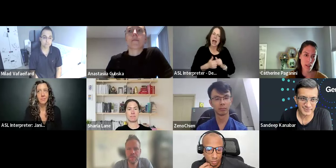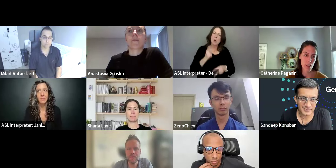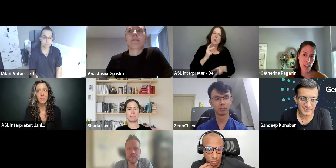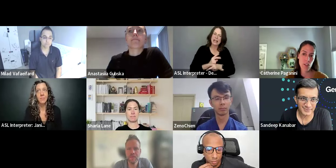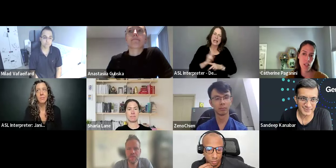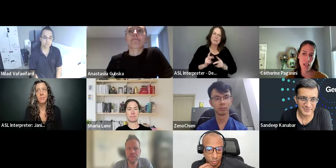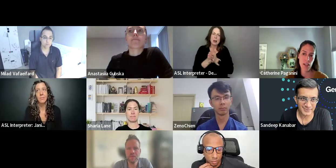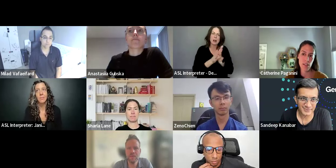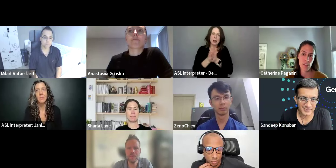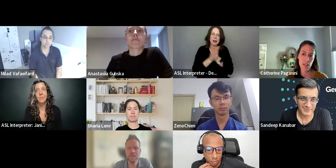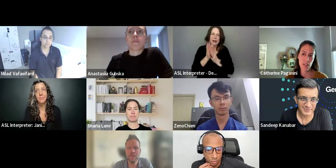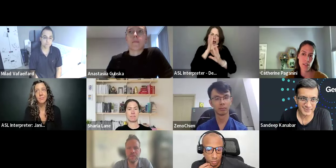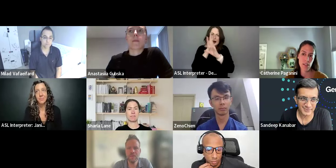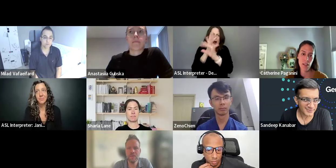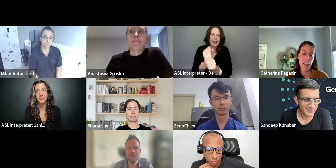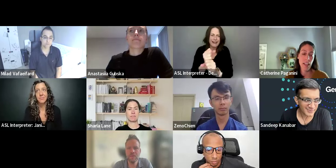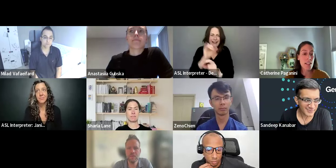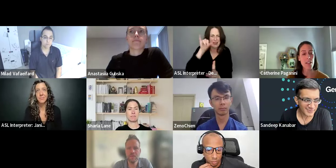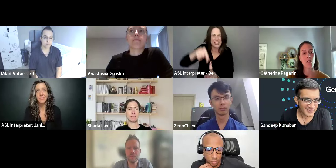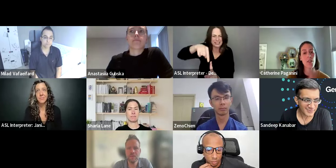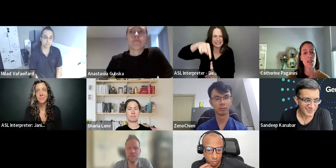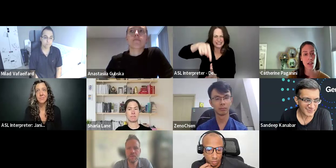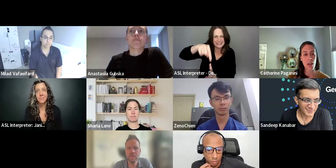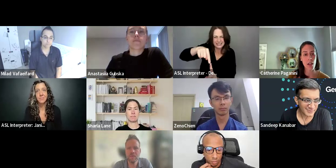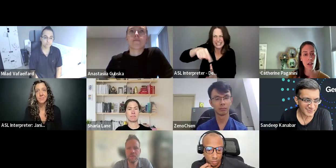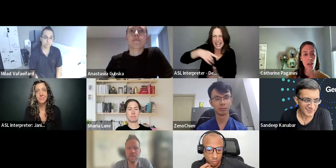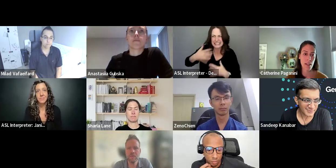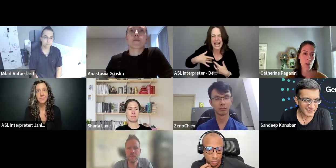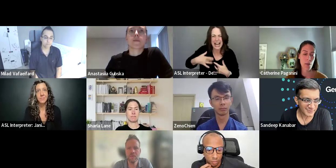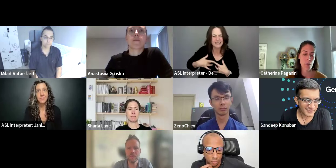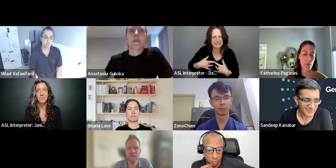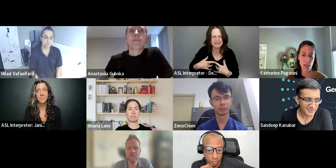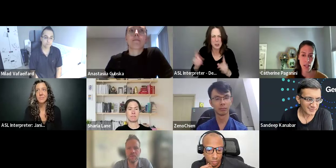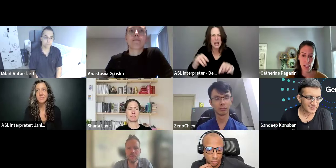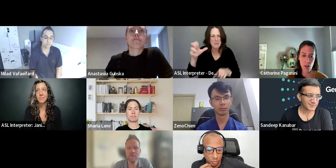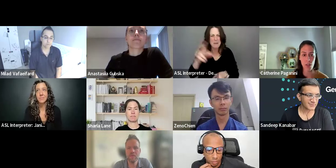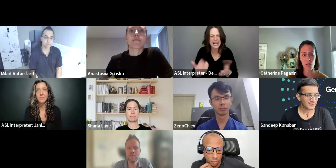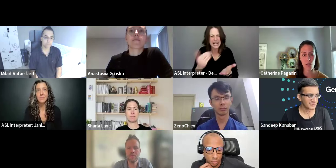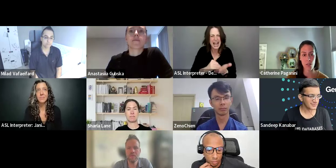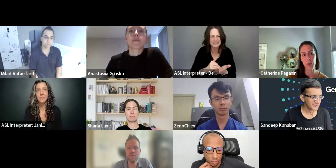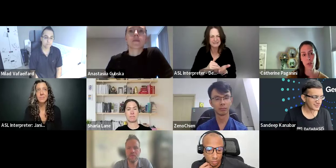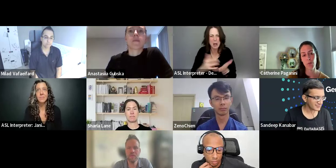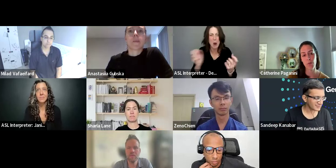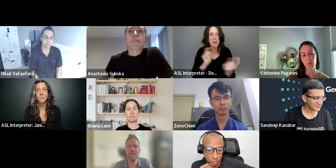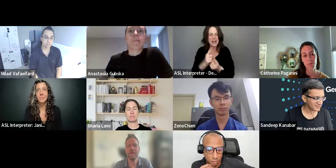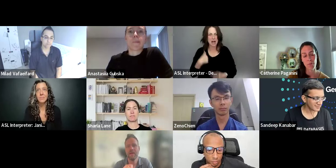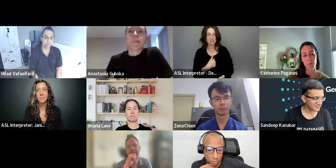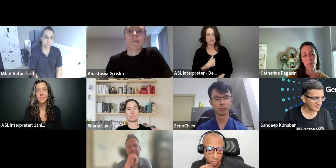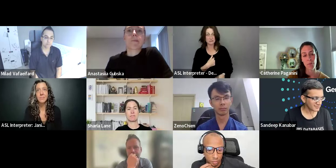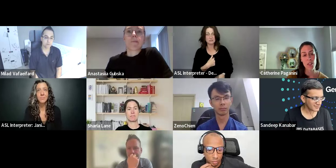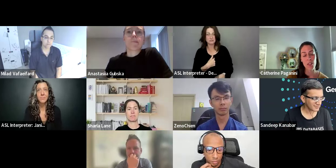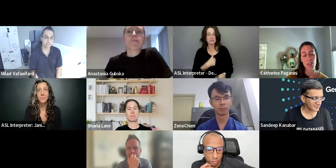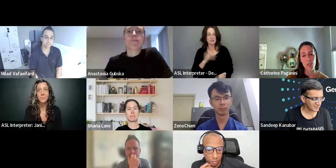people engaged and excited so that they come back and they want to meet us and like all, you